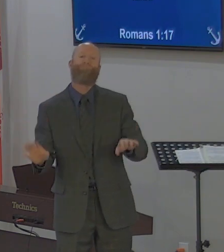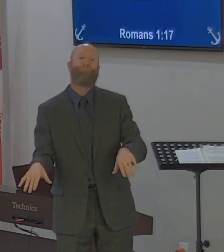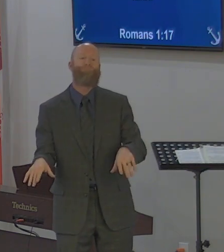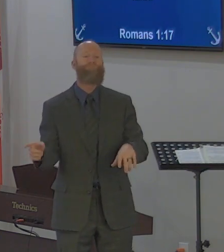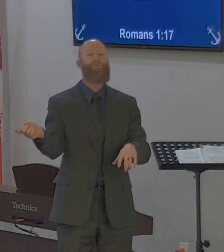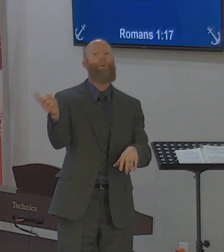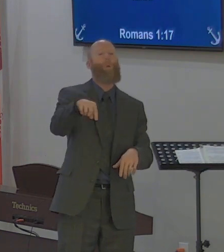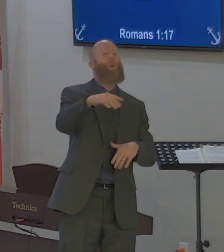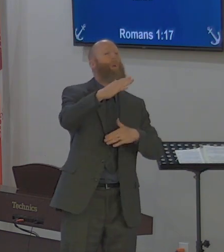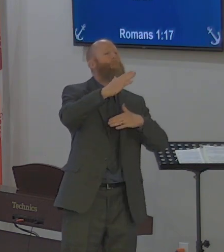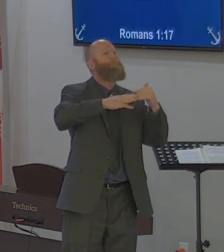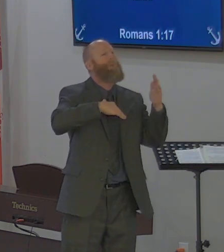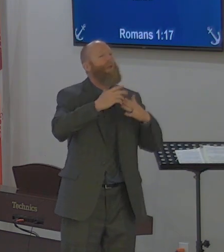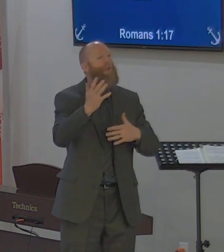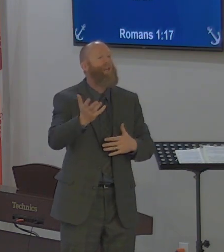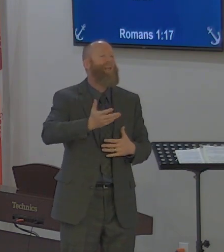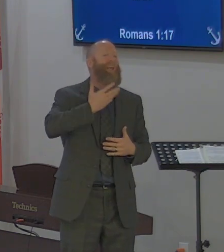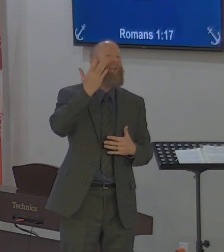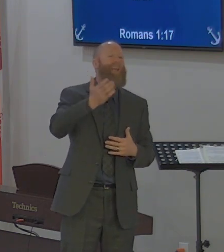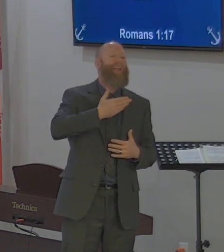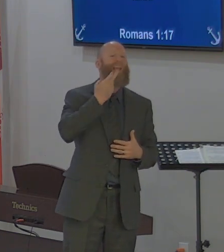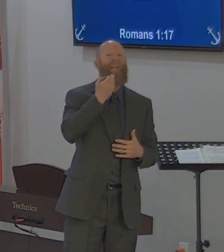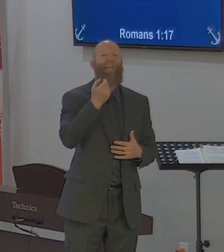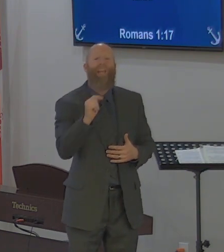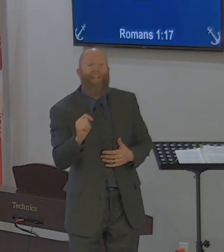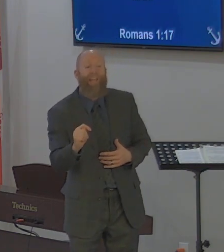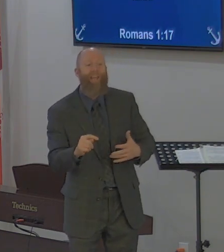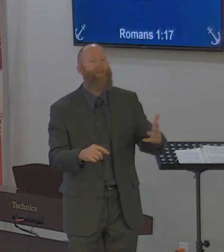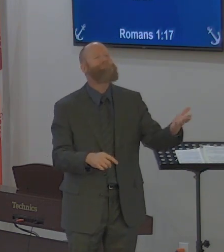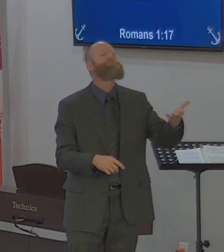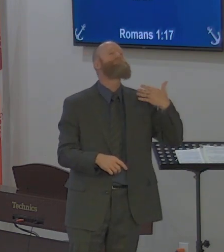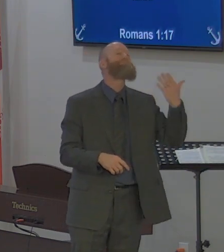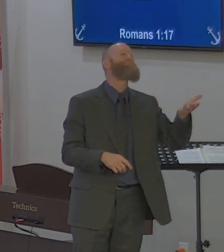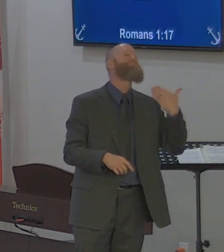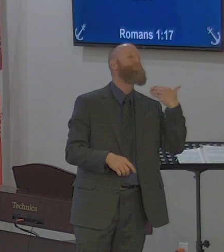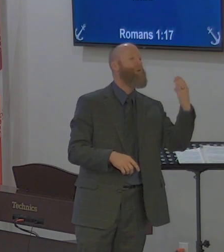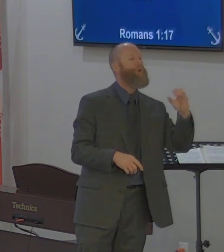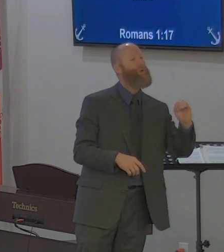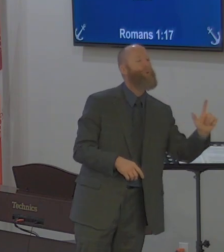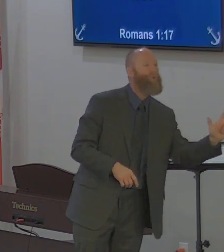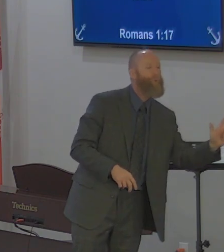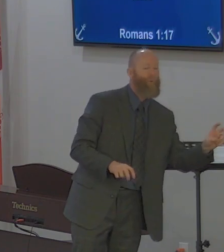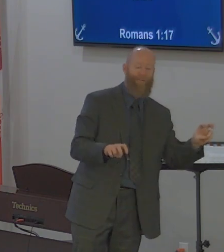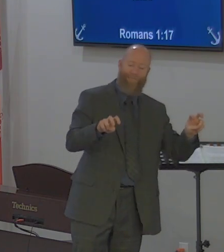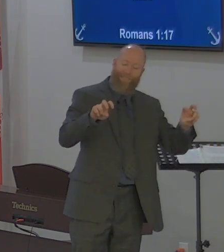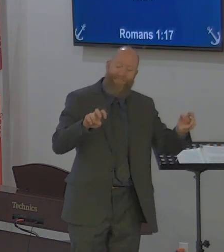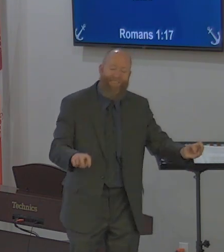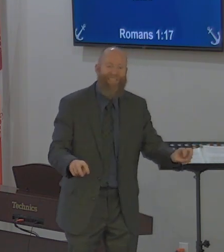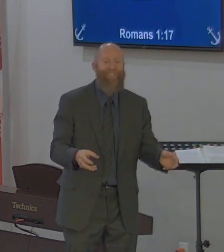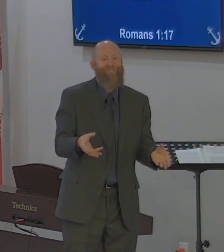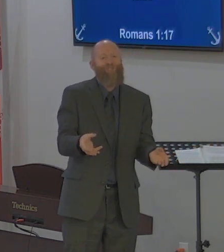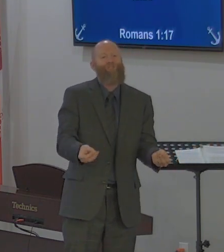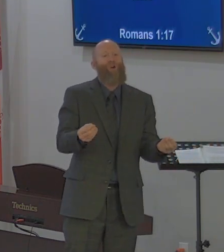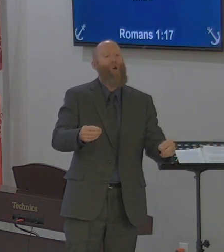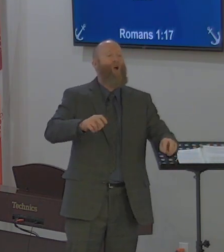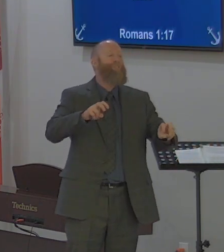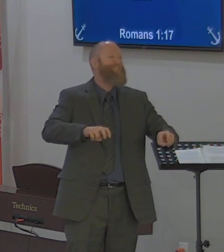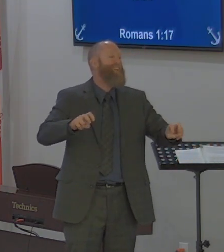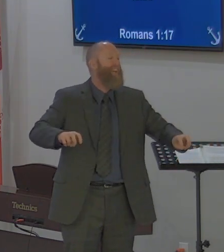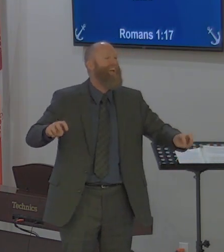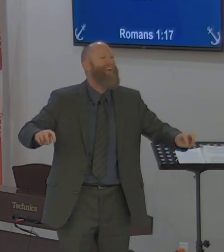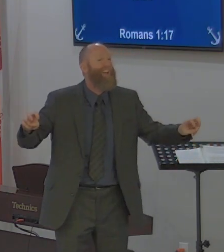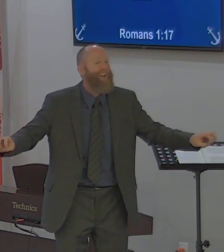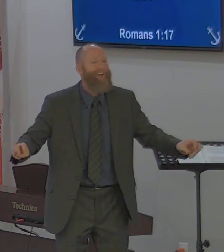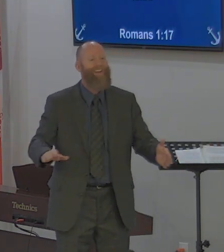air-conditioned building. It's comfortable to sit in a padded pew or a chair and to have nice carpet and to have